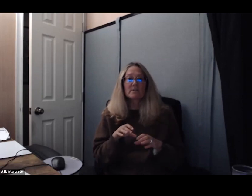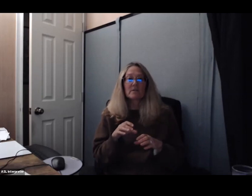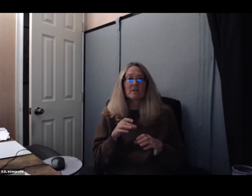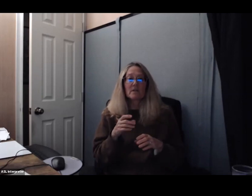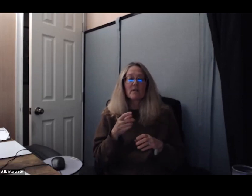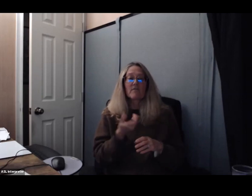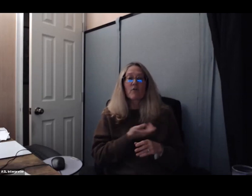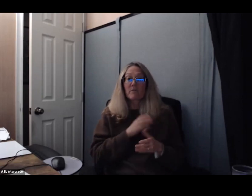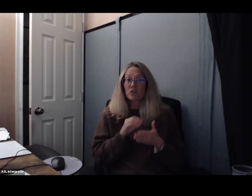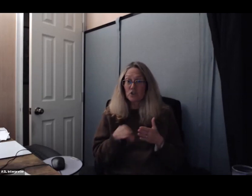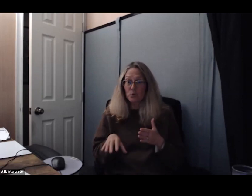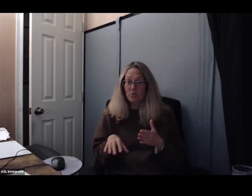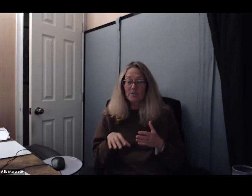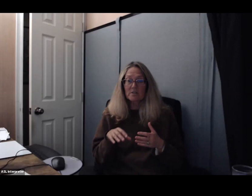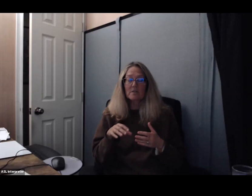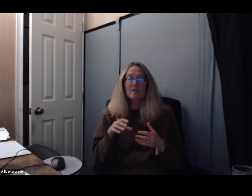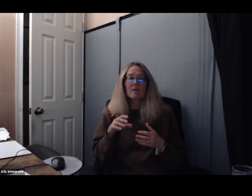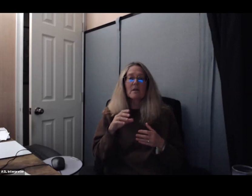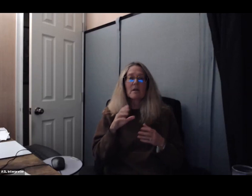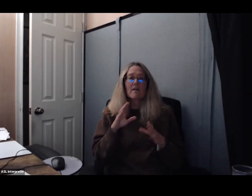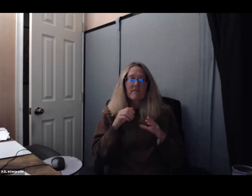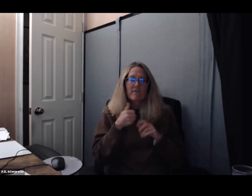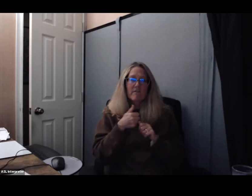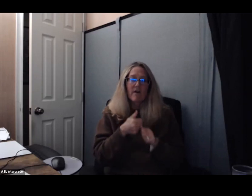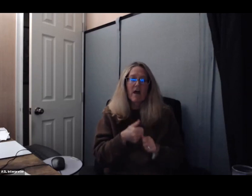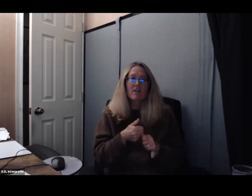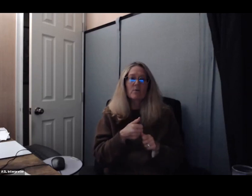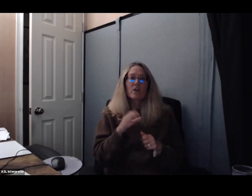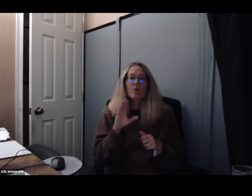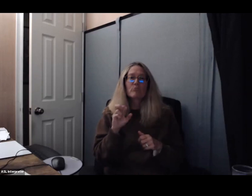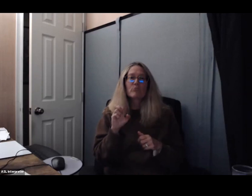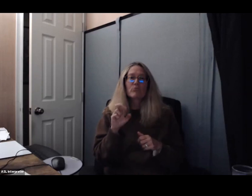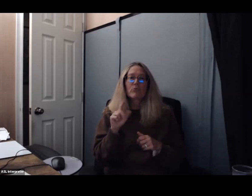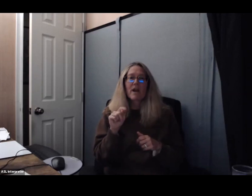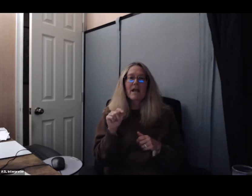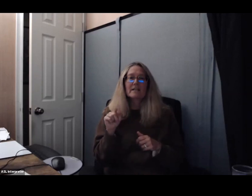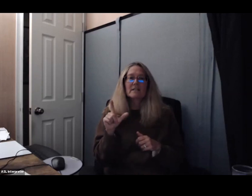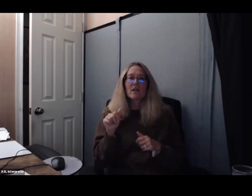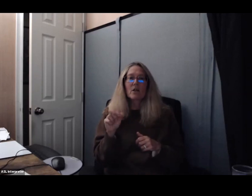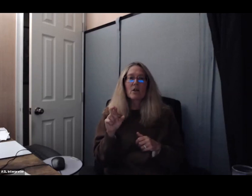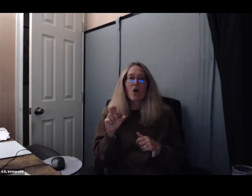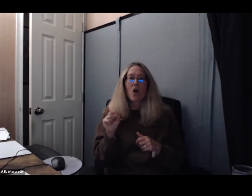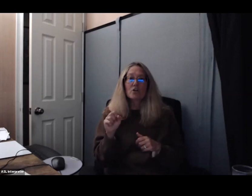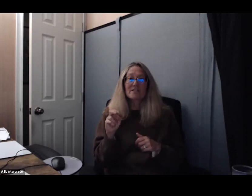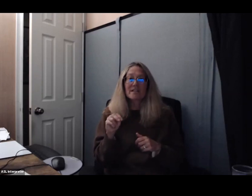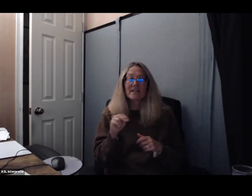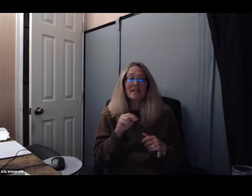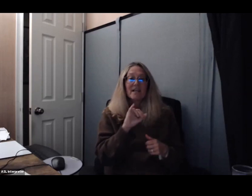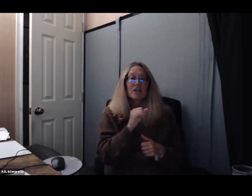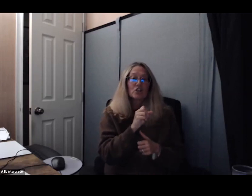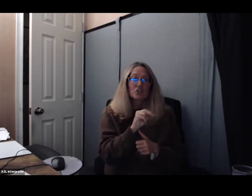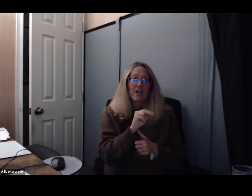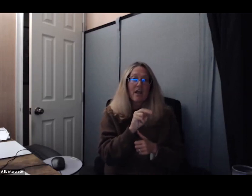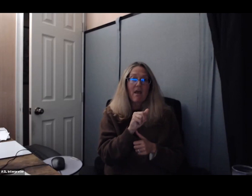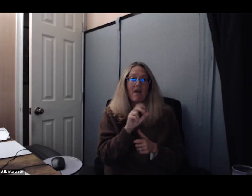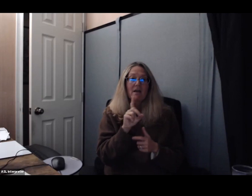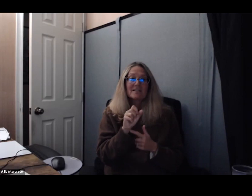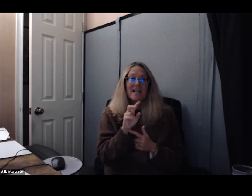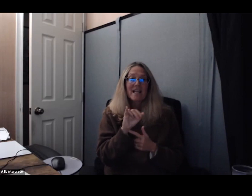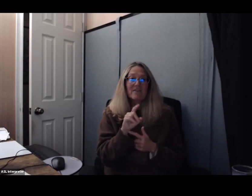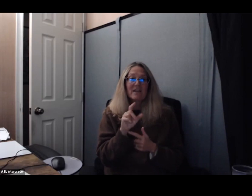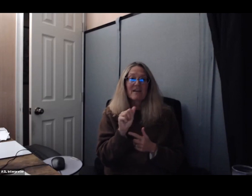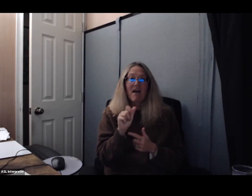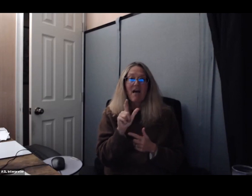performance from our students under the direction of Brett Larson, we have Jenna, David, Elias,